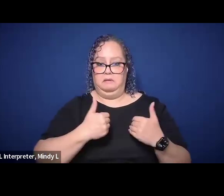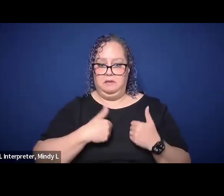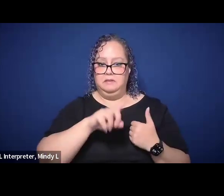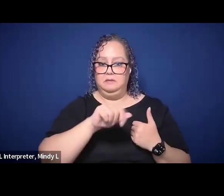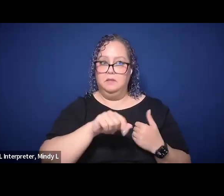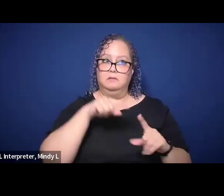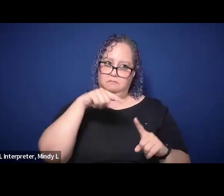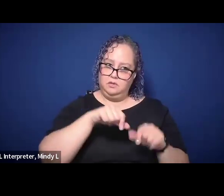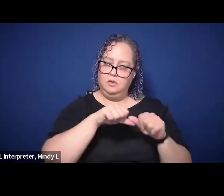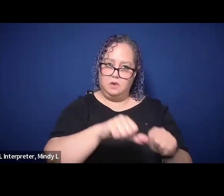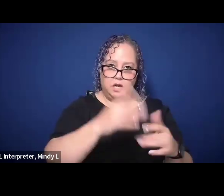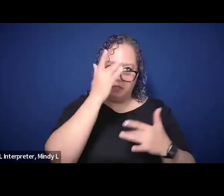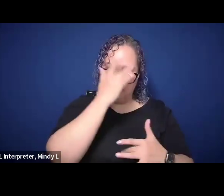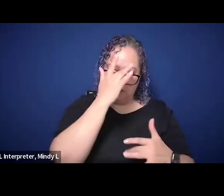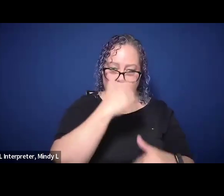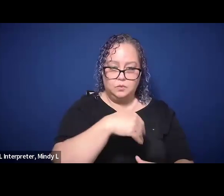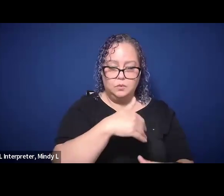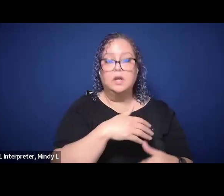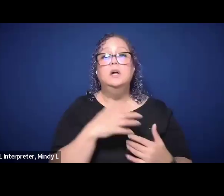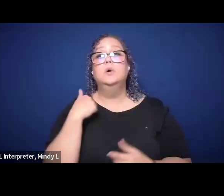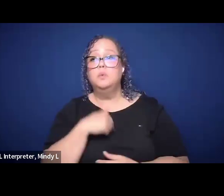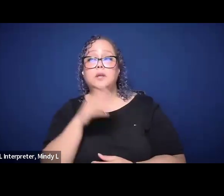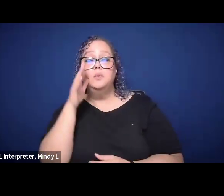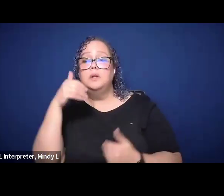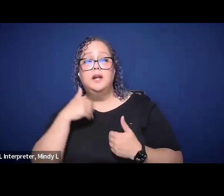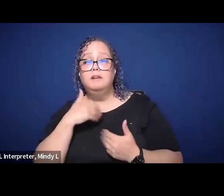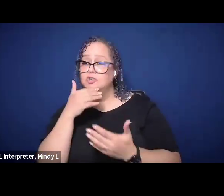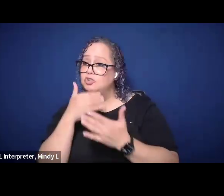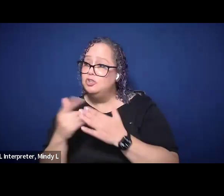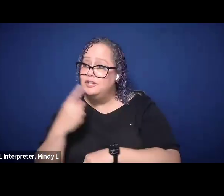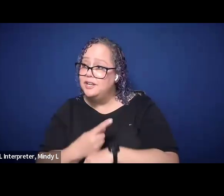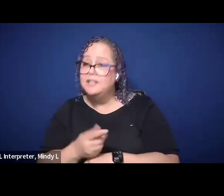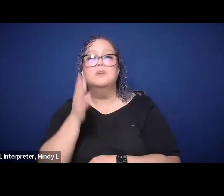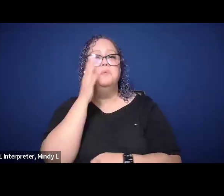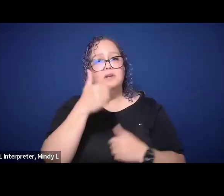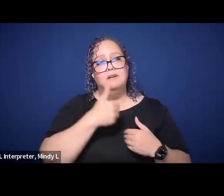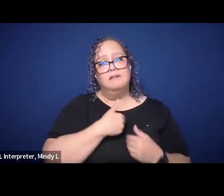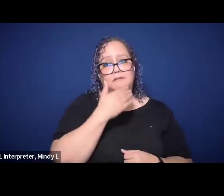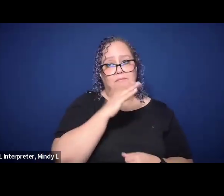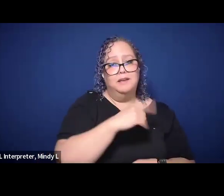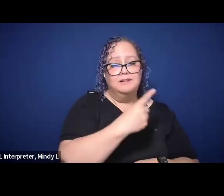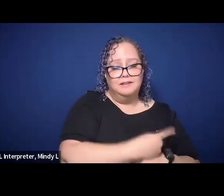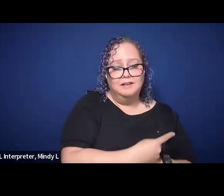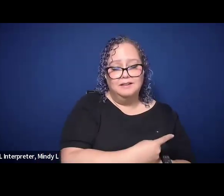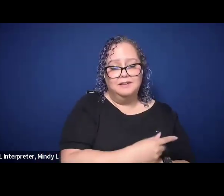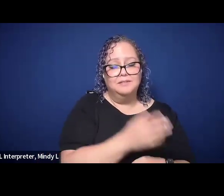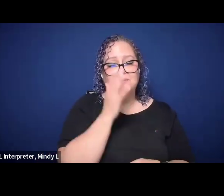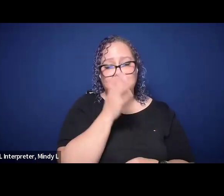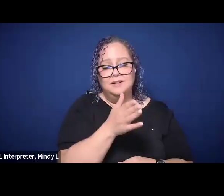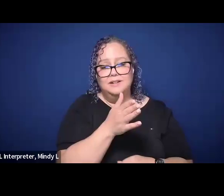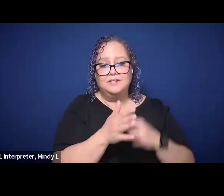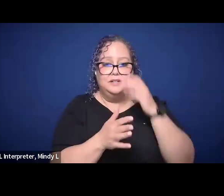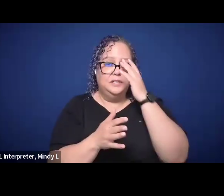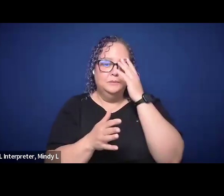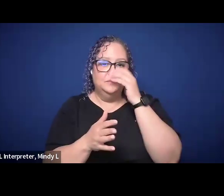illnesses, we will have good days and bad days. And so we